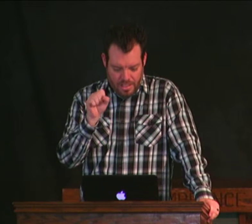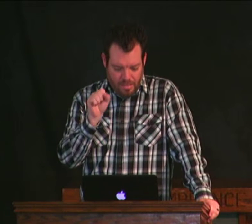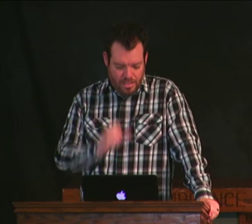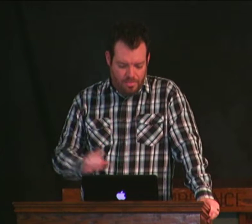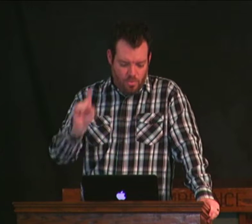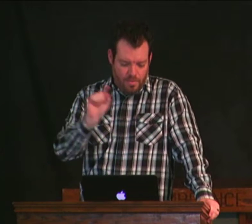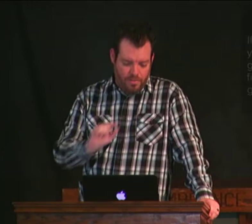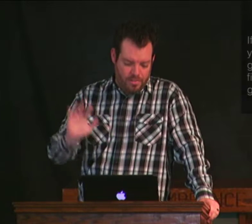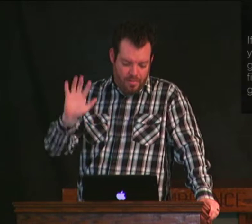James chapter 1, verse 5.